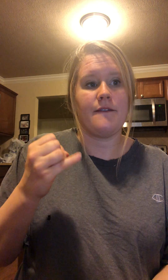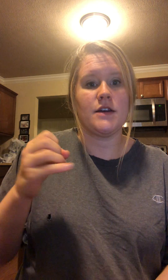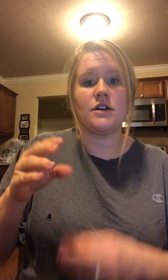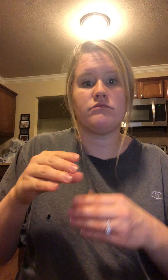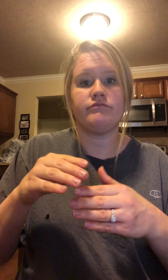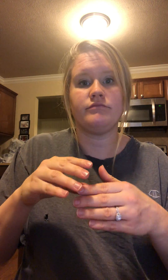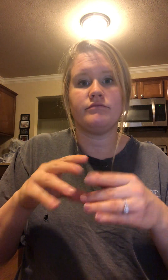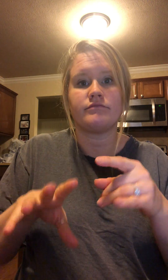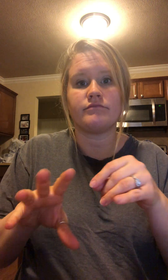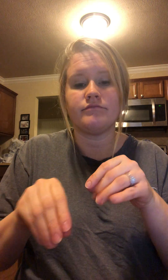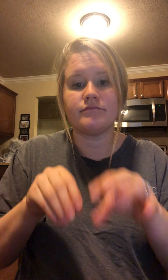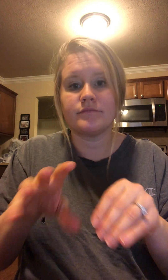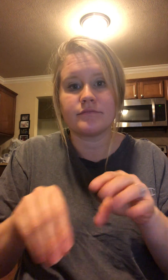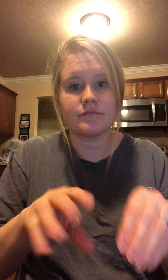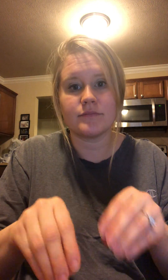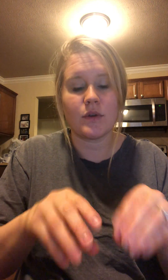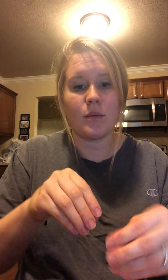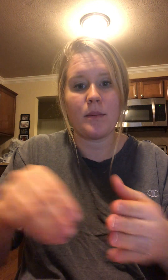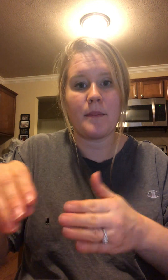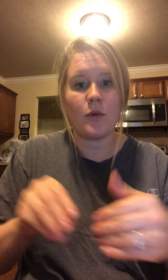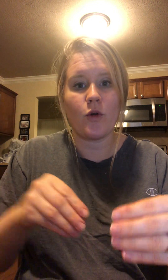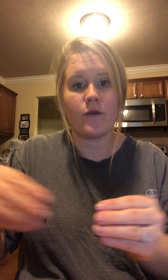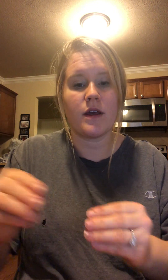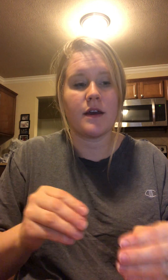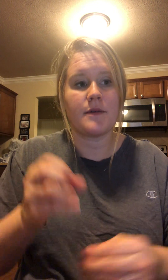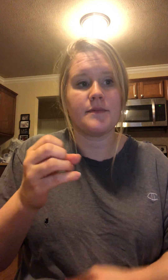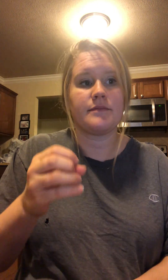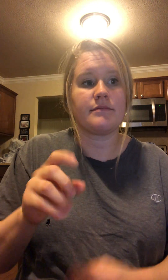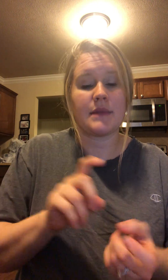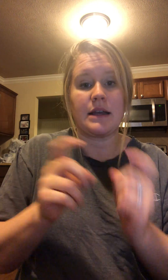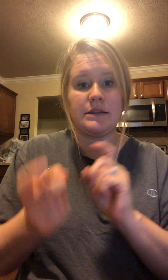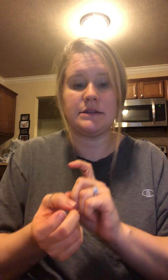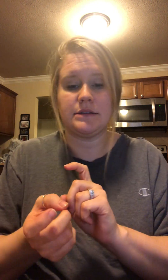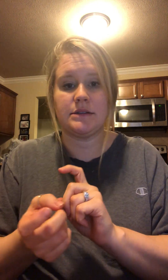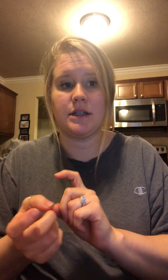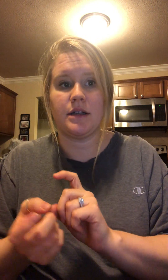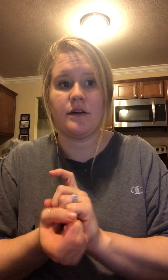out with a pencil. 2, hold up your 2,